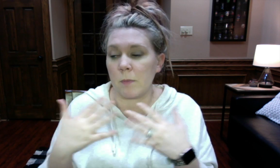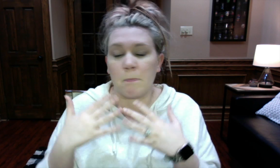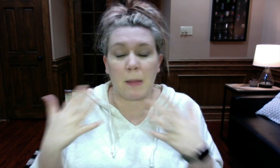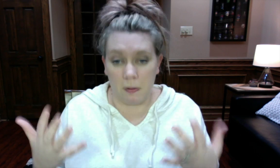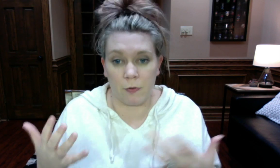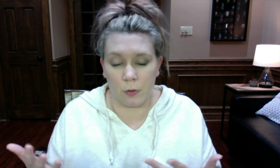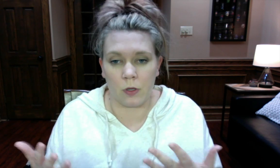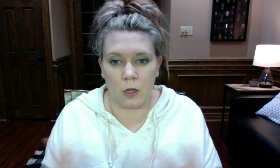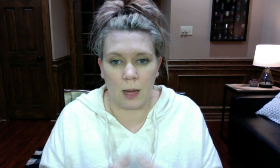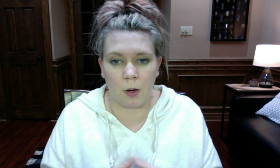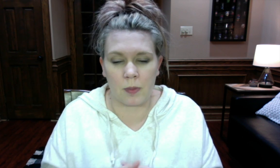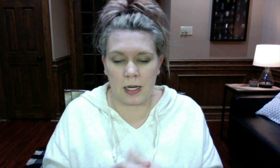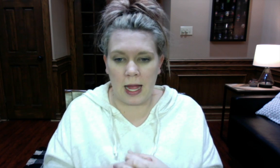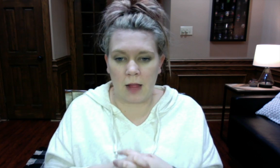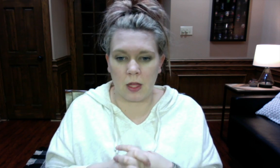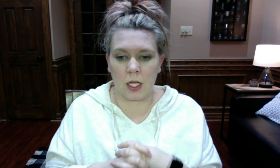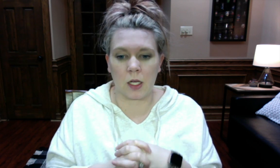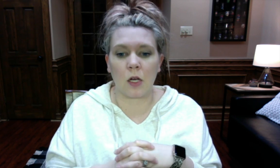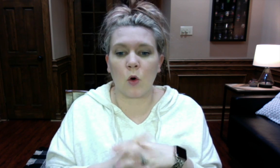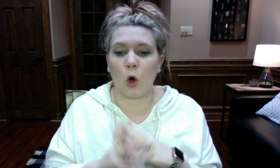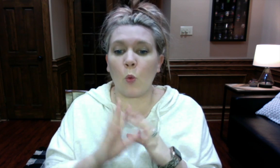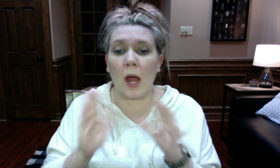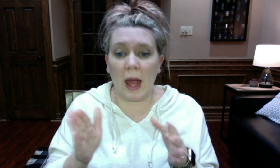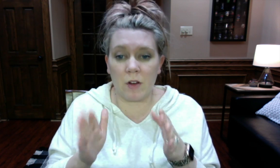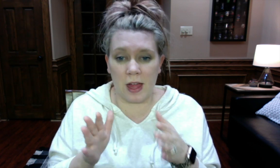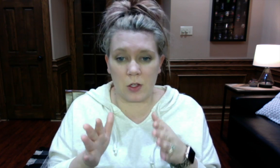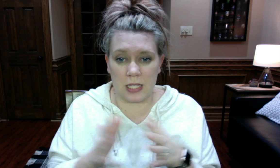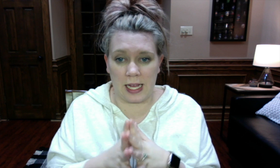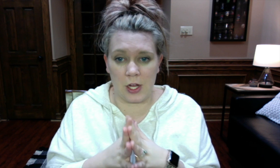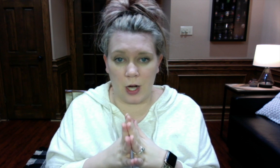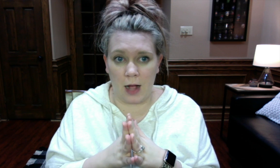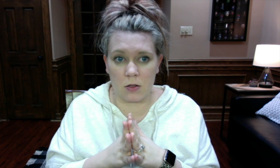baby food. I probably need to add that in. Or whatever that looks like at your house.